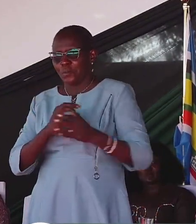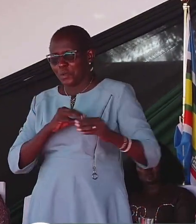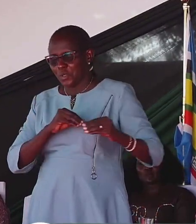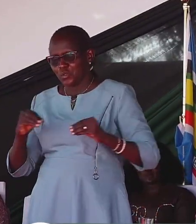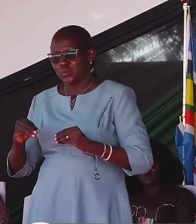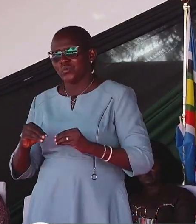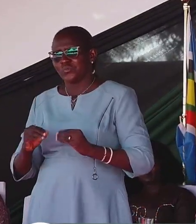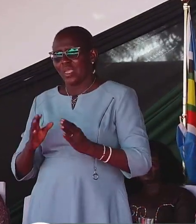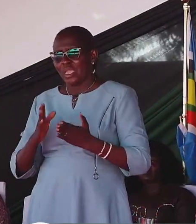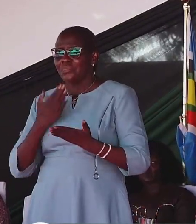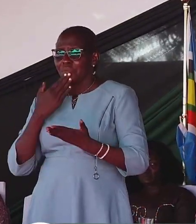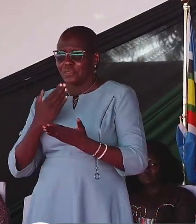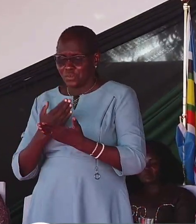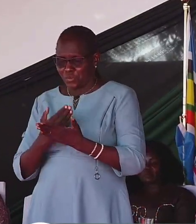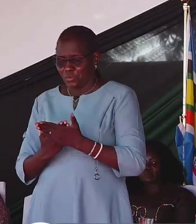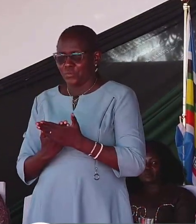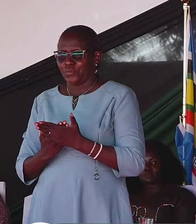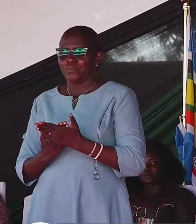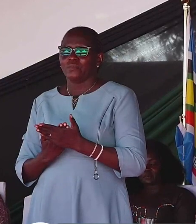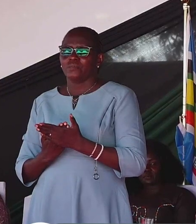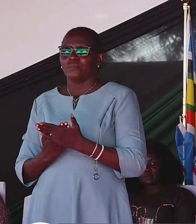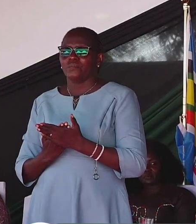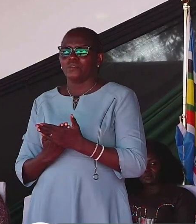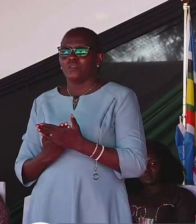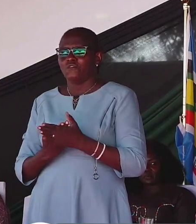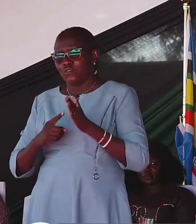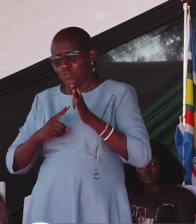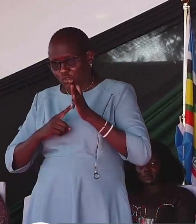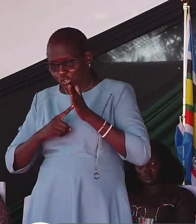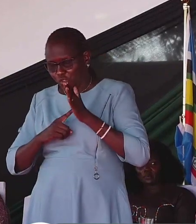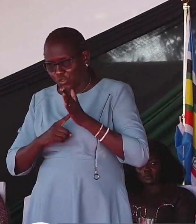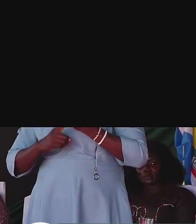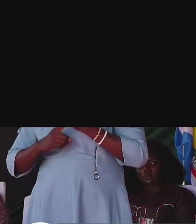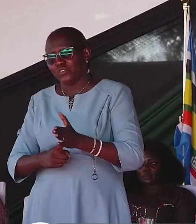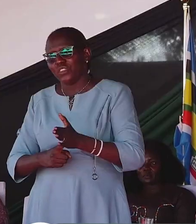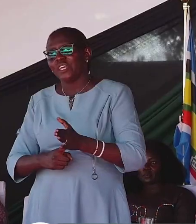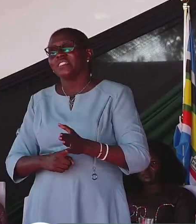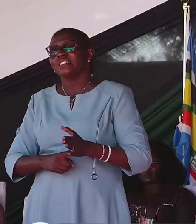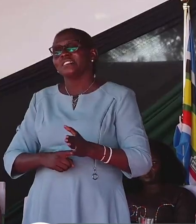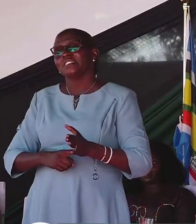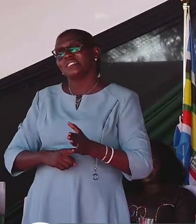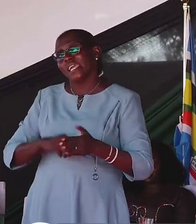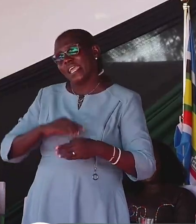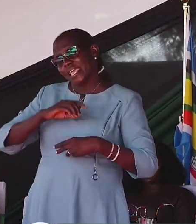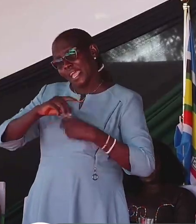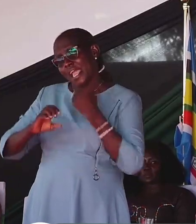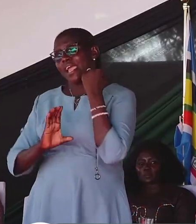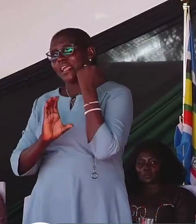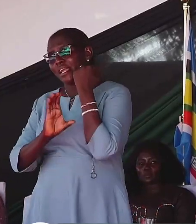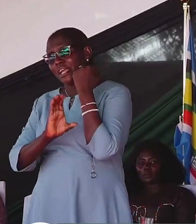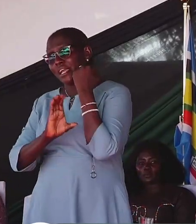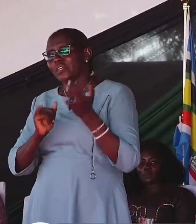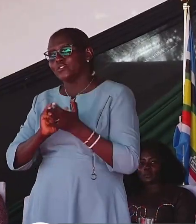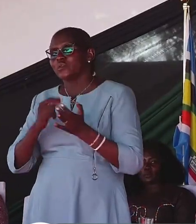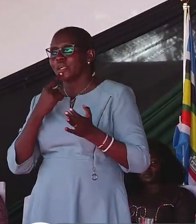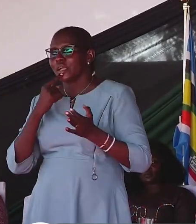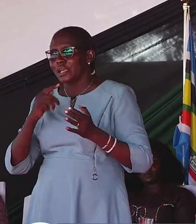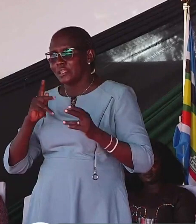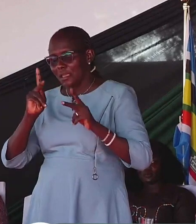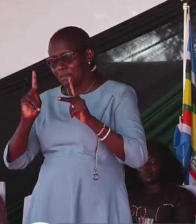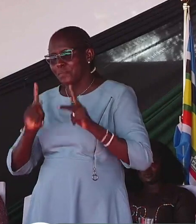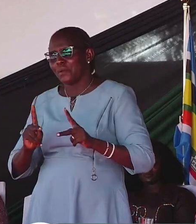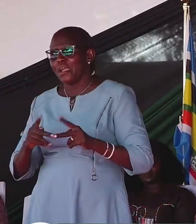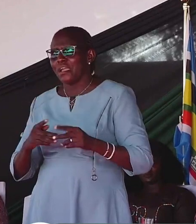them for really showing to the entire country that Turkana people are very